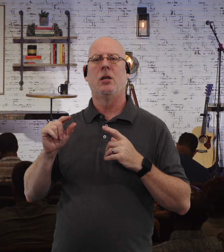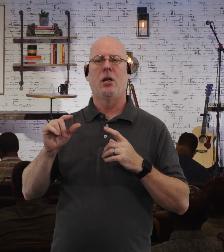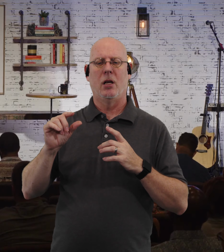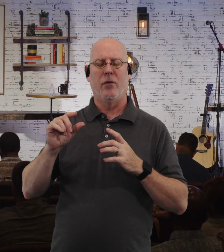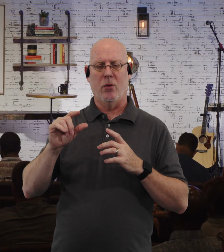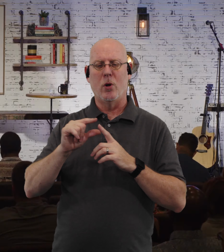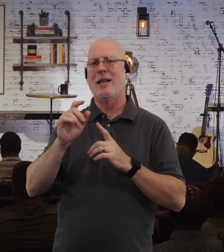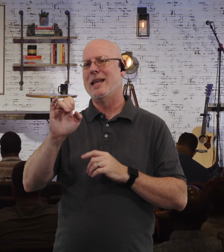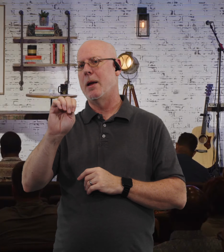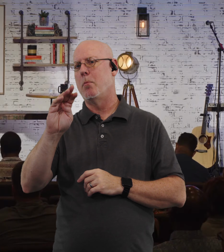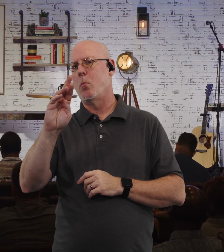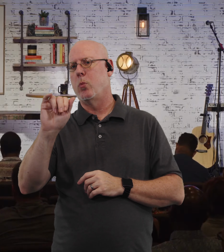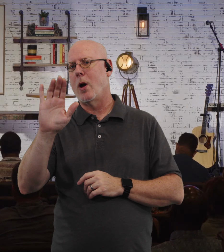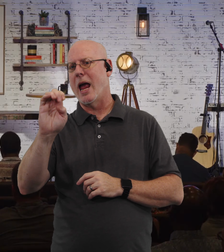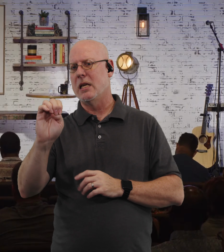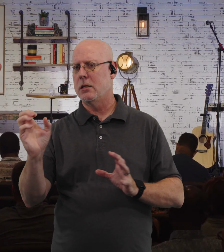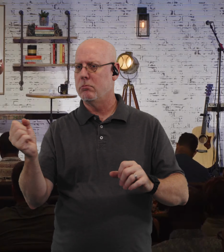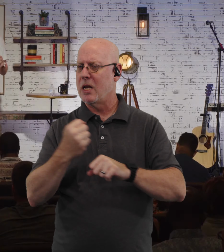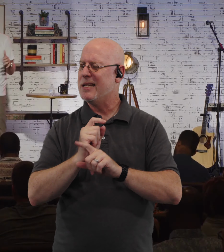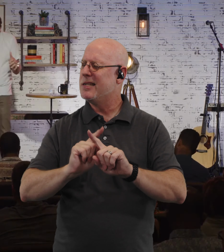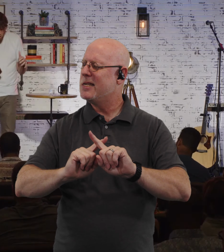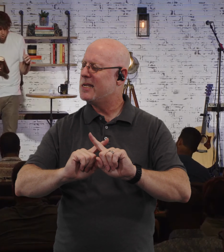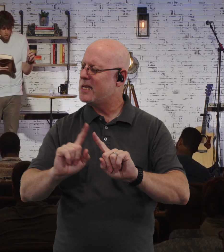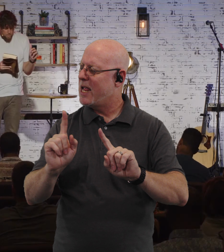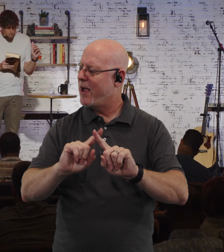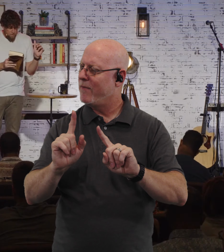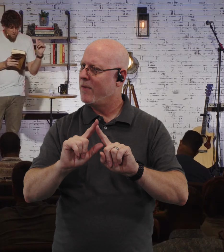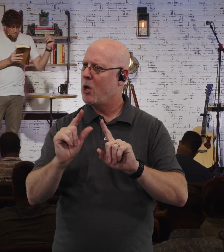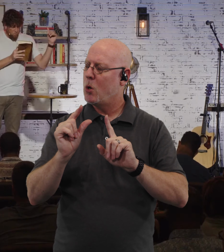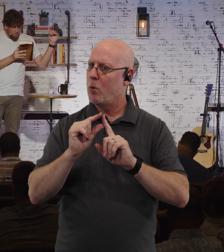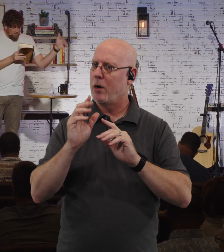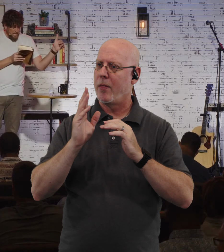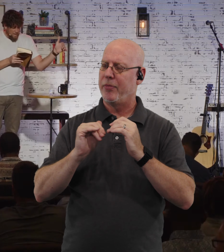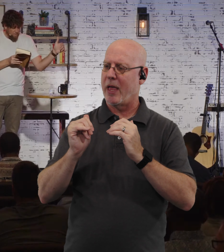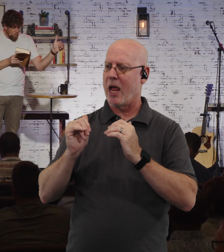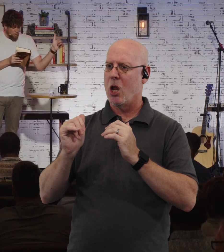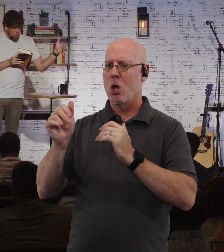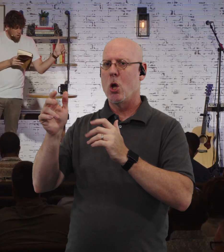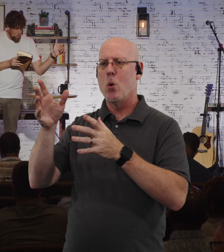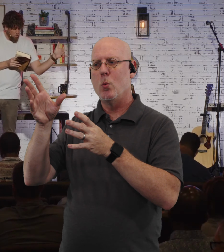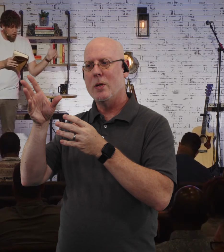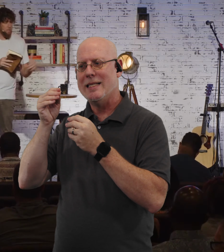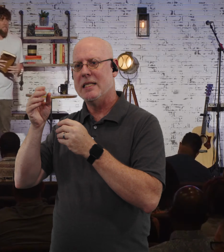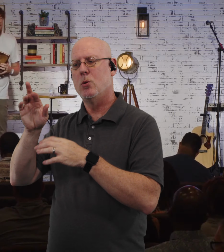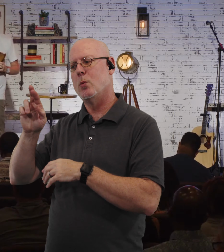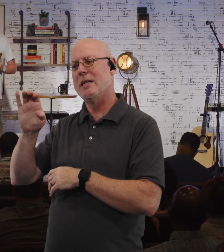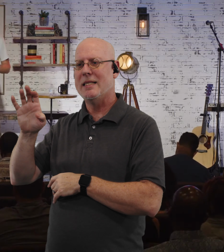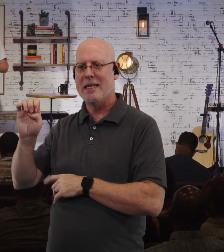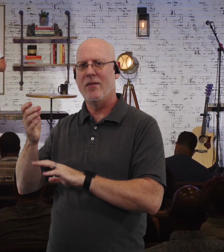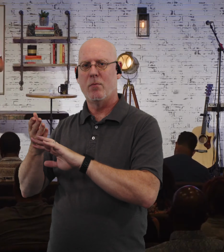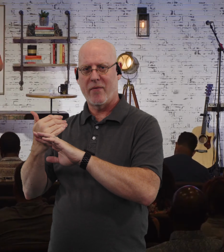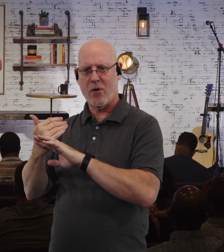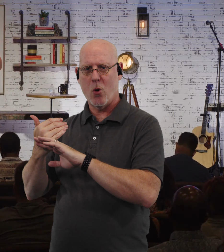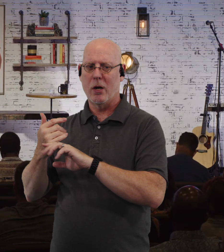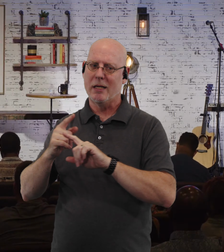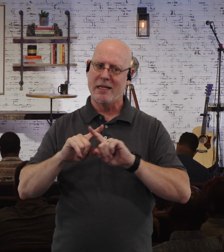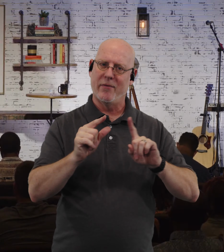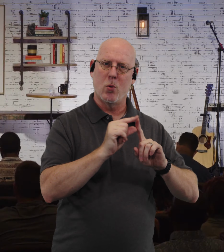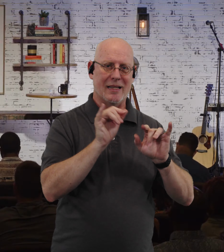word embraced, a very different word than the received that we heard earlier in the text.